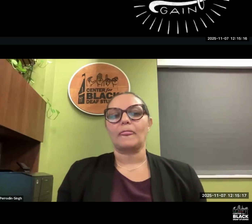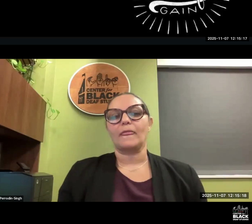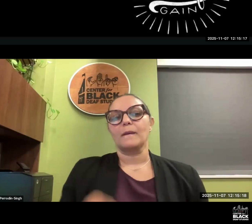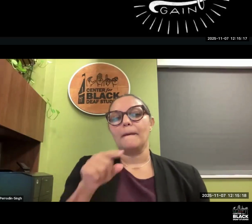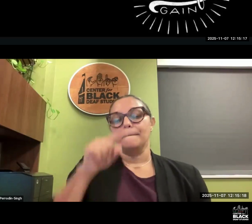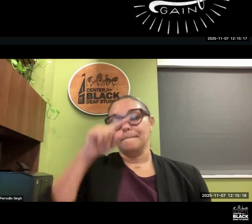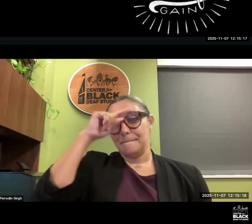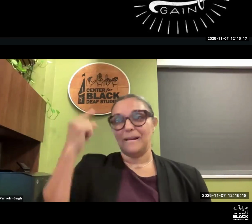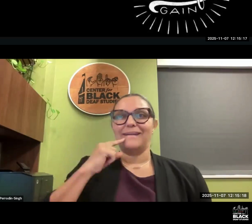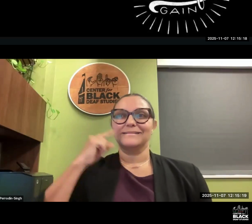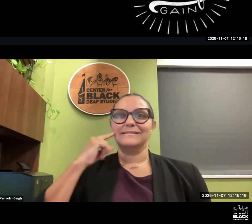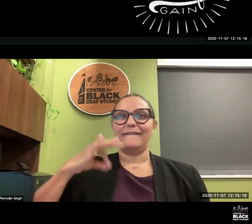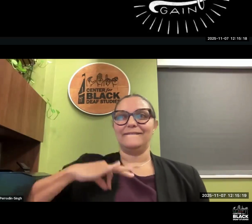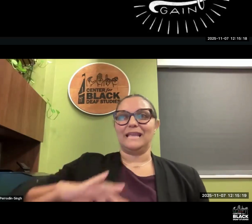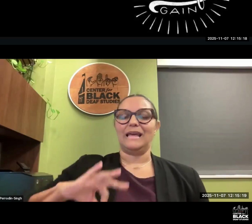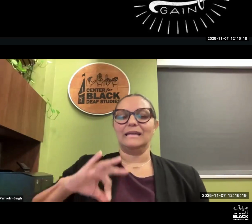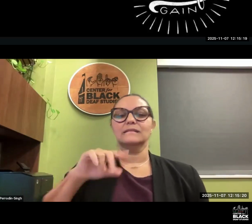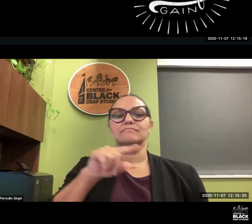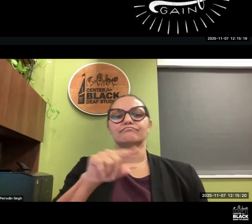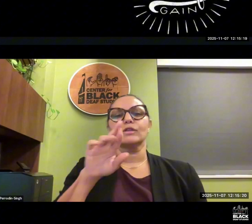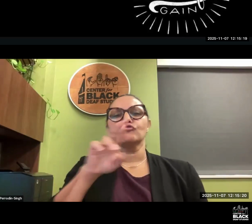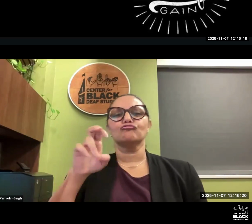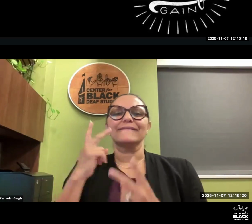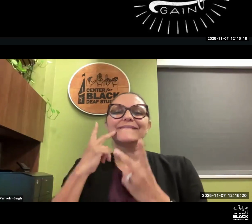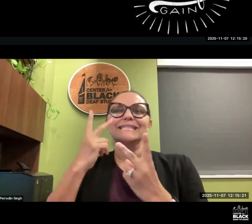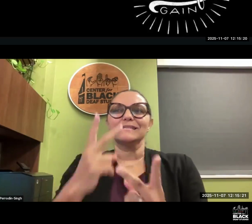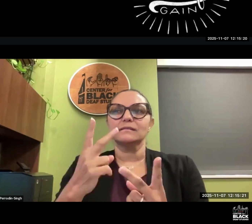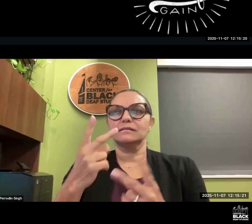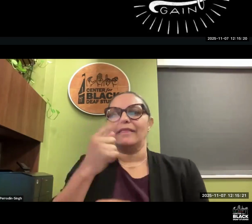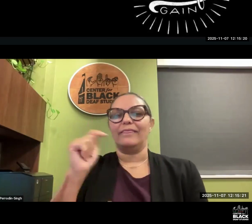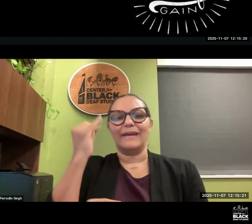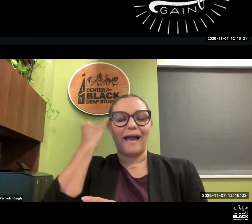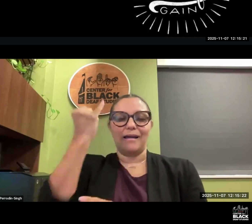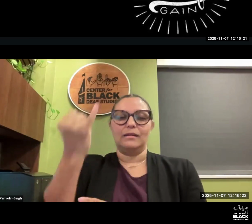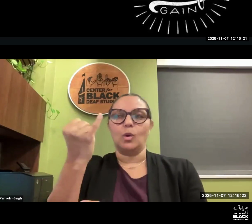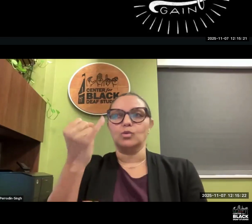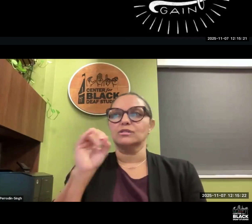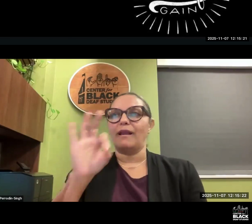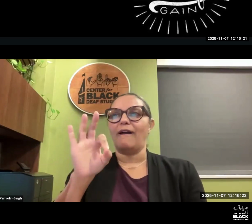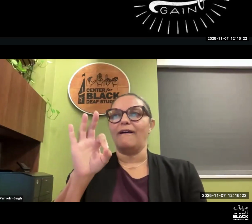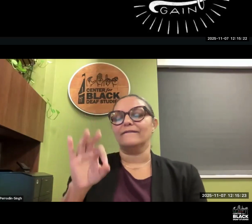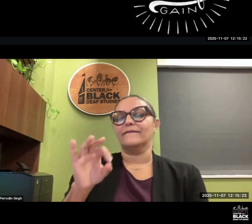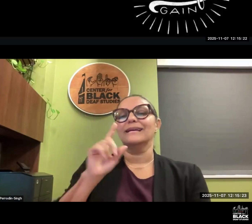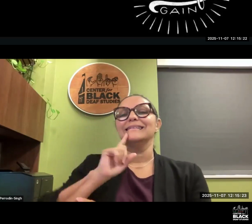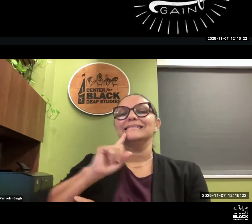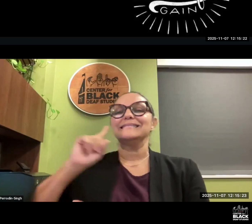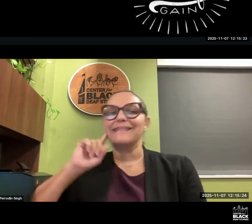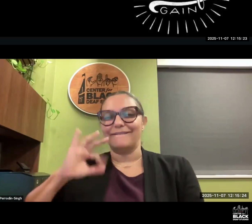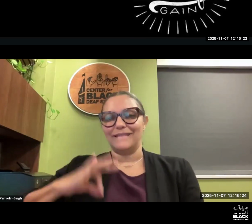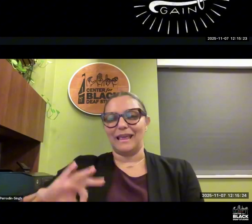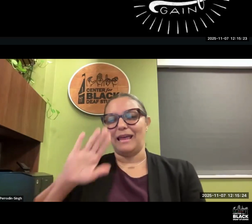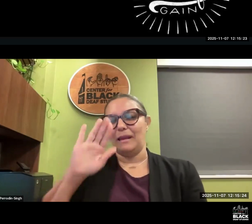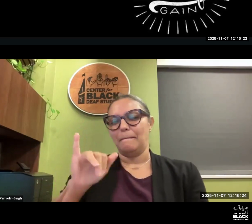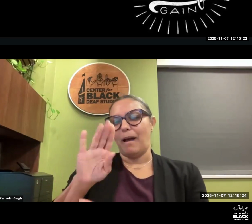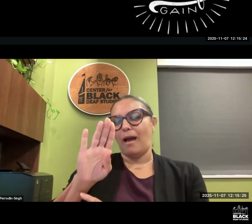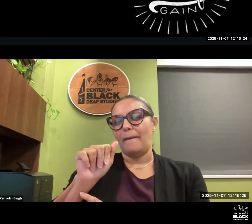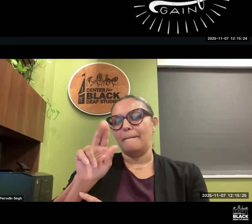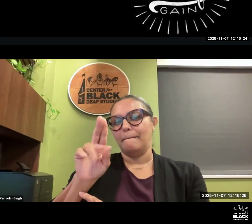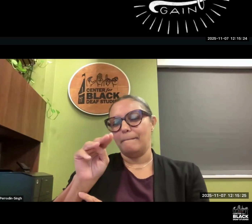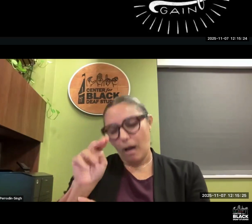a pivotal part of really establish that framework. Black deaf gain revisited the